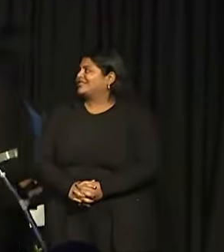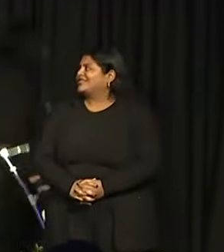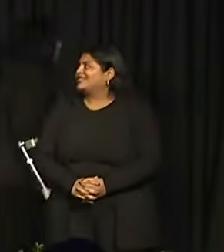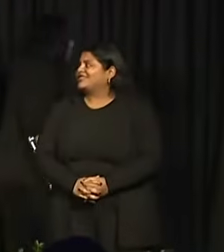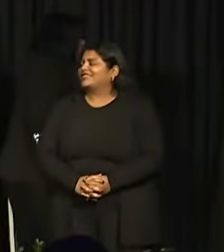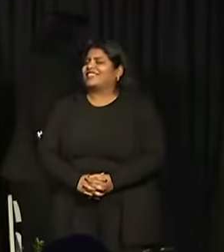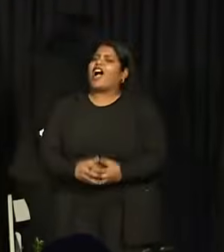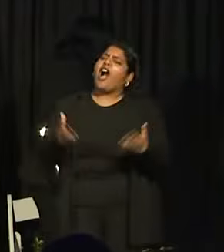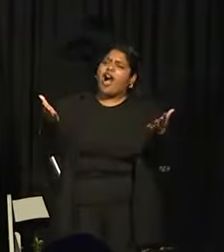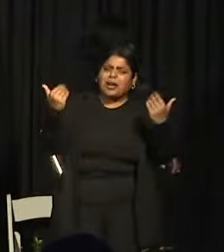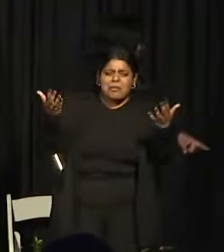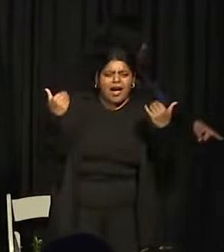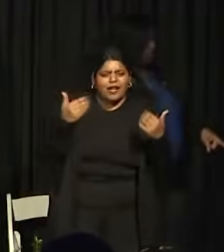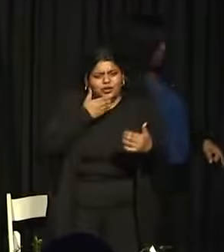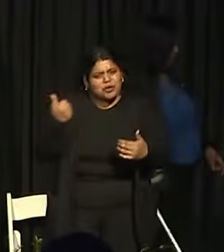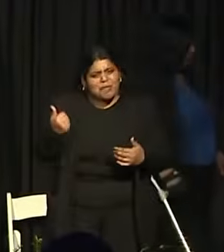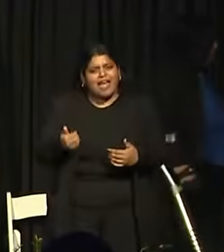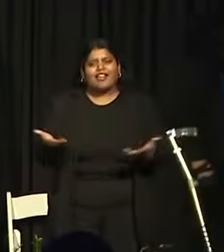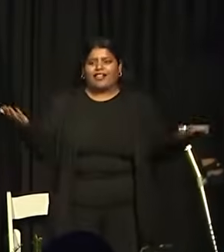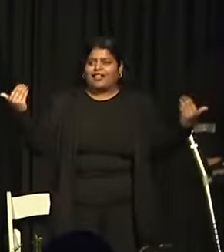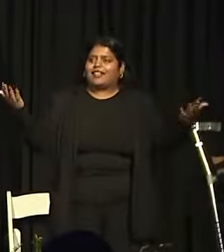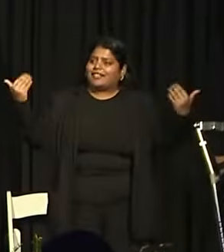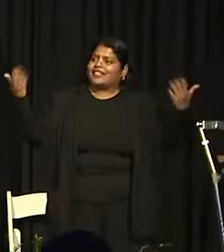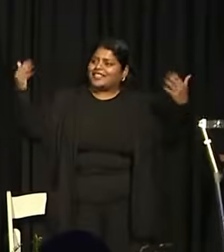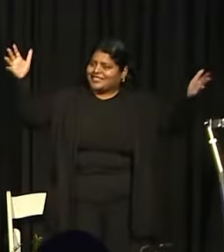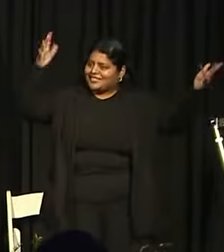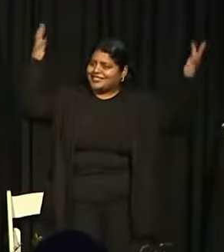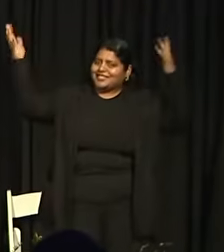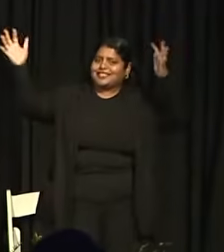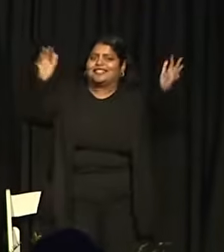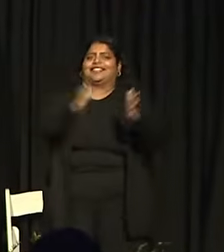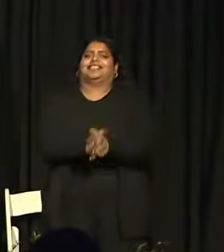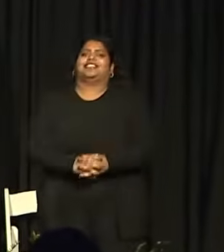Oh, you can do a little better than that. Come on.